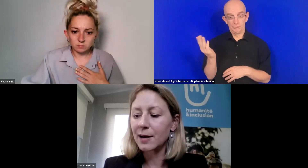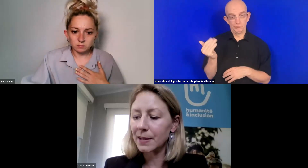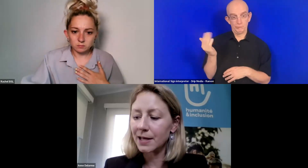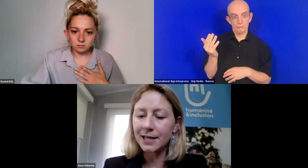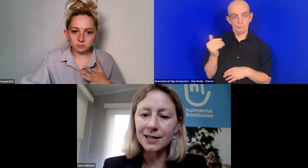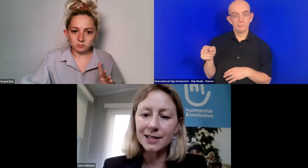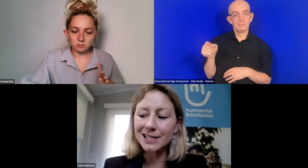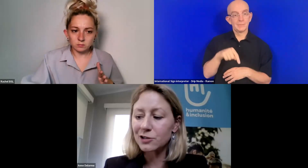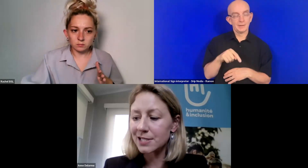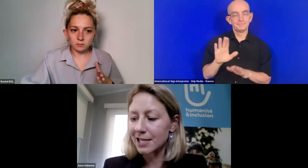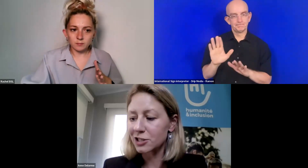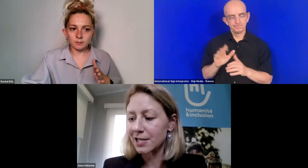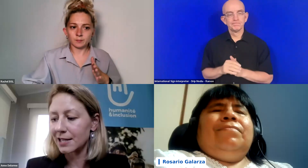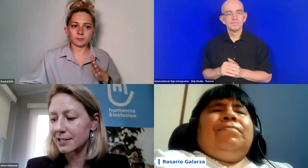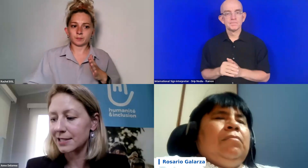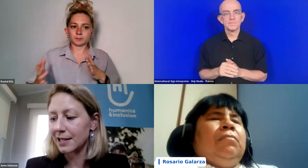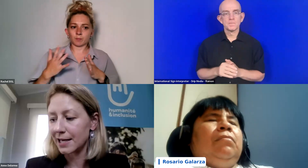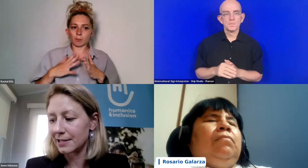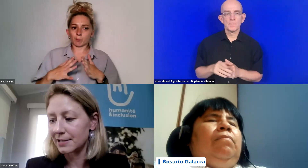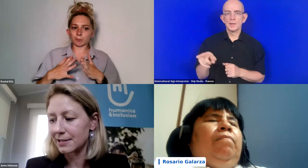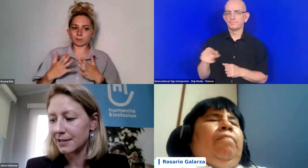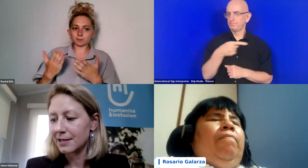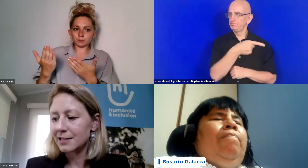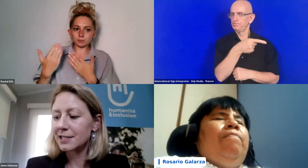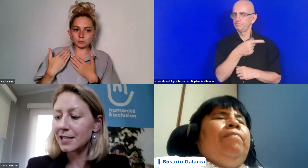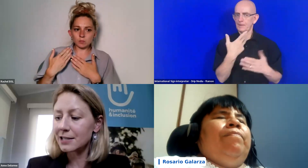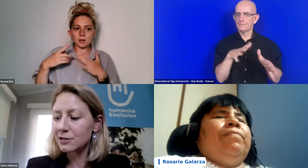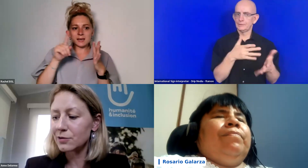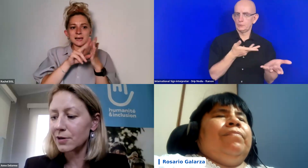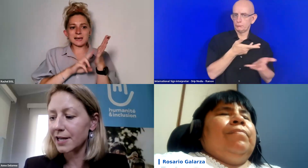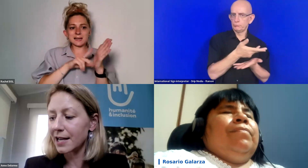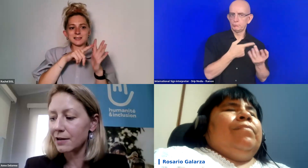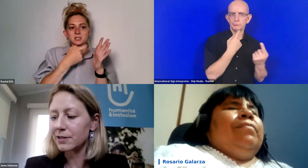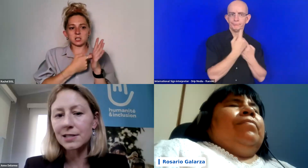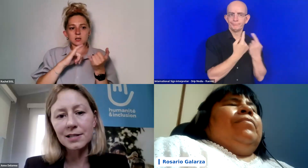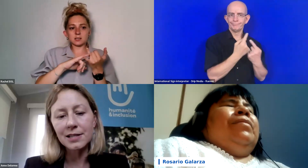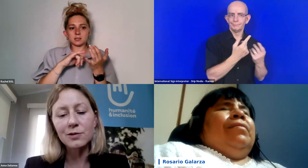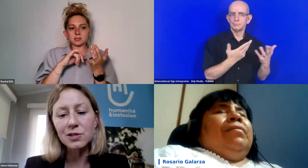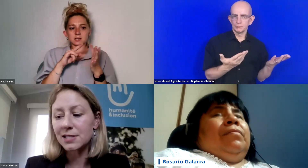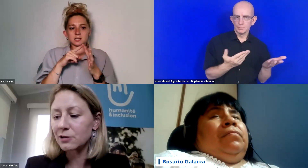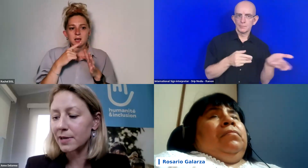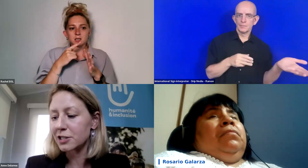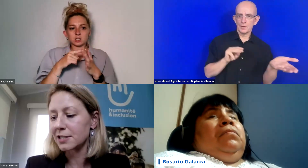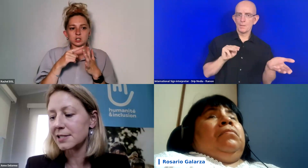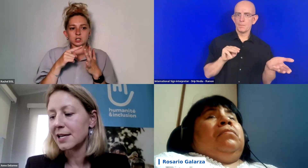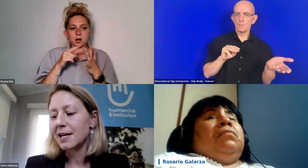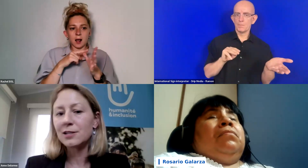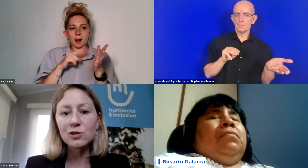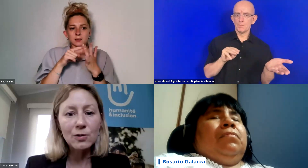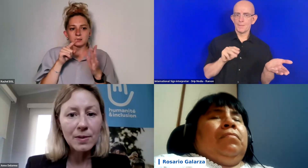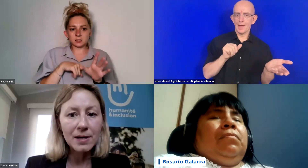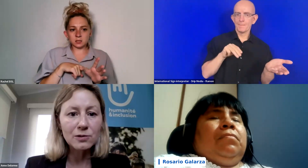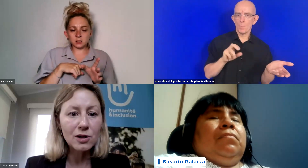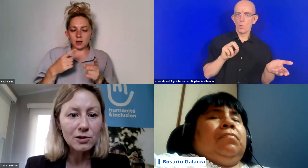requires applying an intersectionality lens to take into account those considerations.